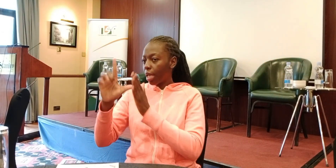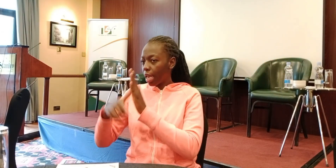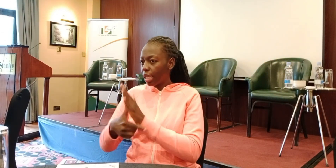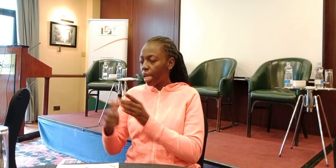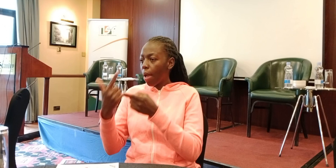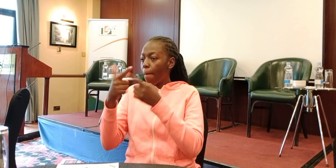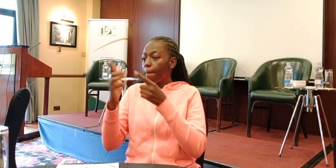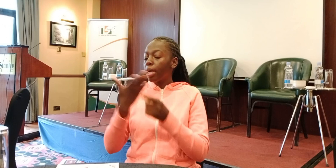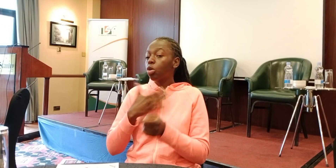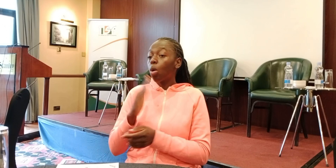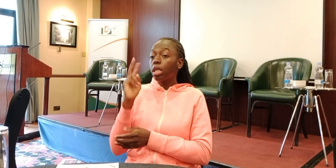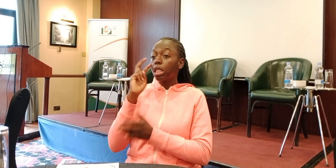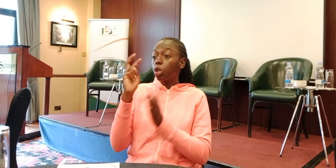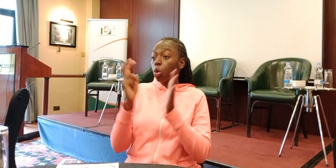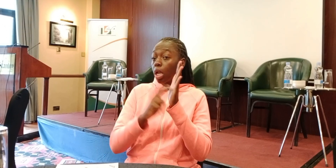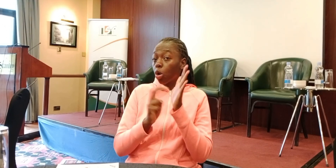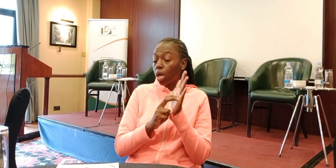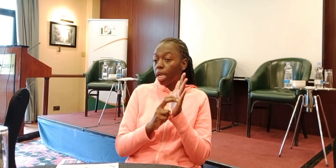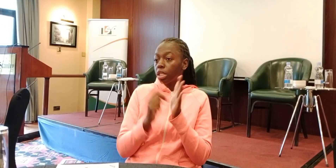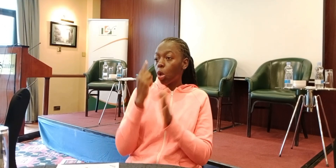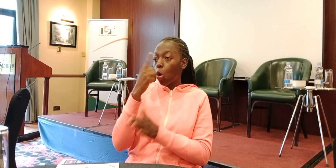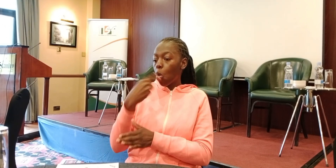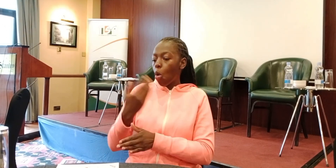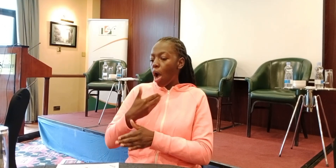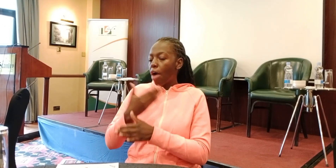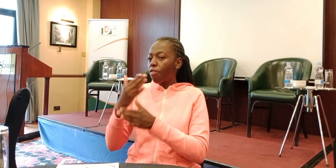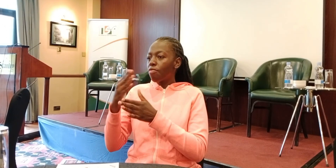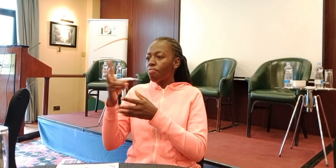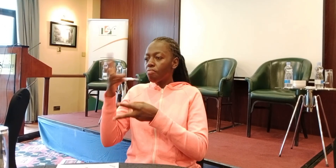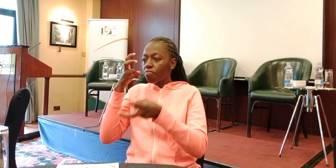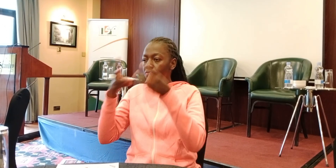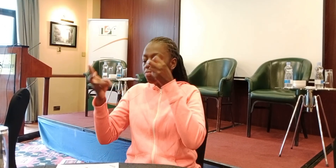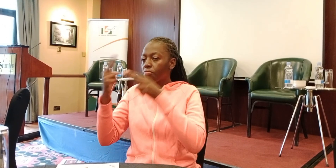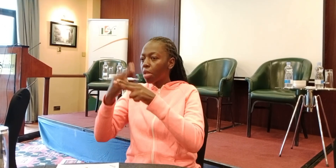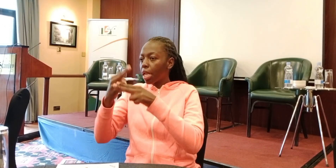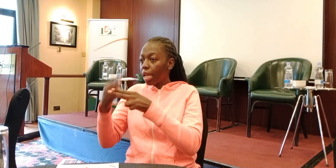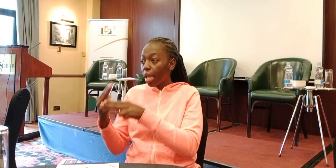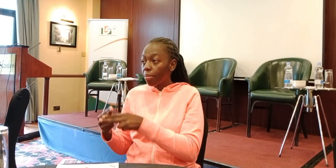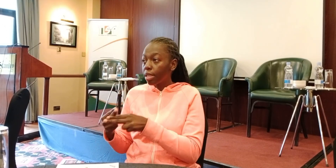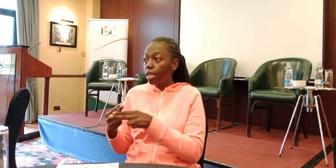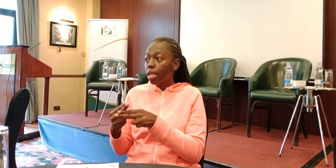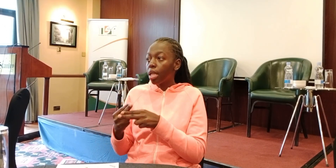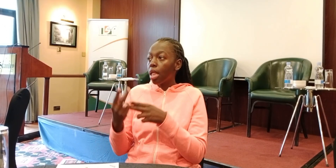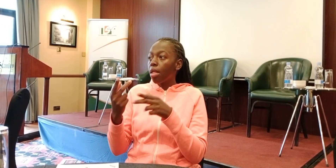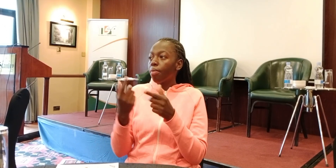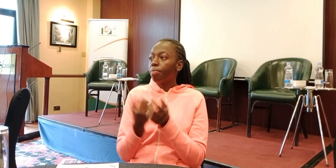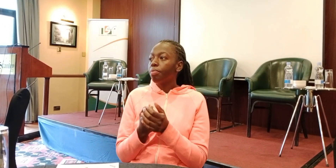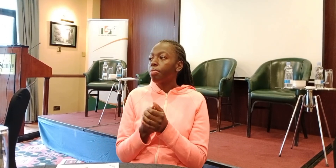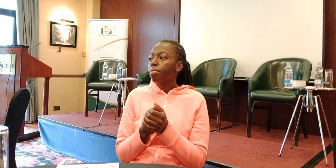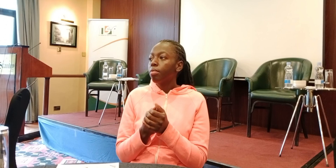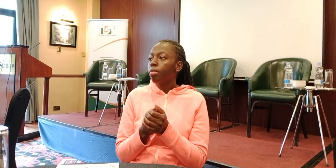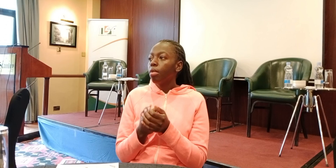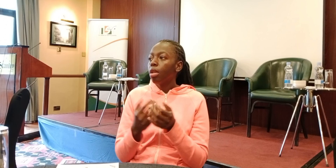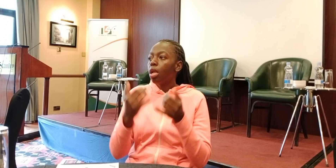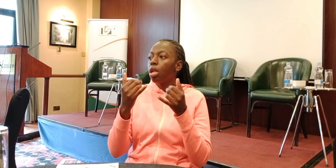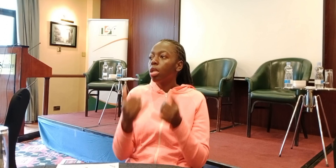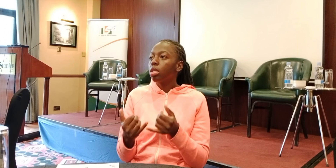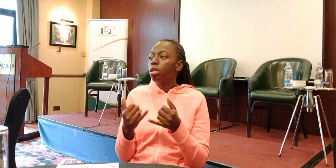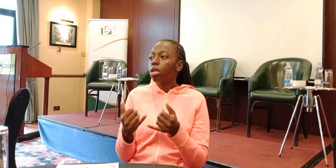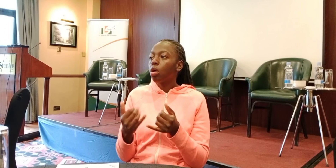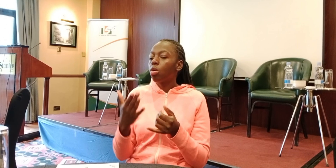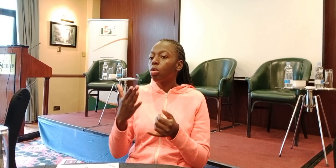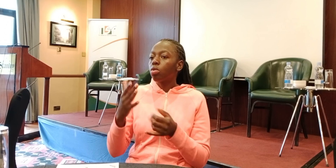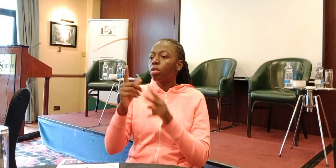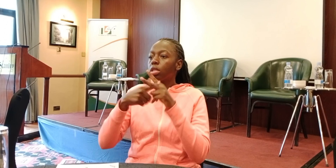want to recognize those who I was able to capture their names earlier on. We'll start with our Mr.